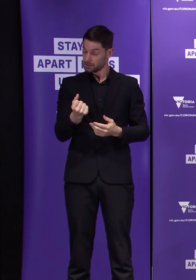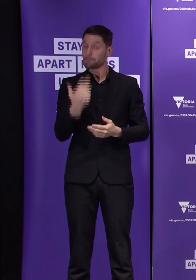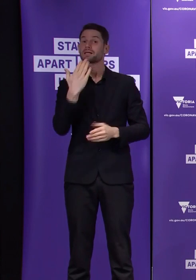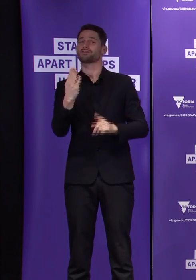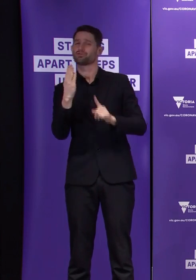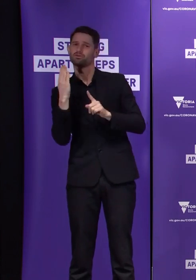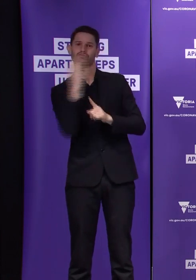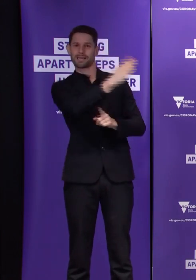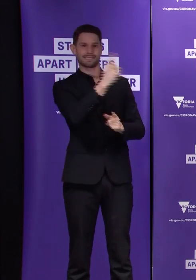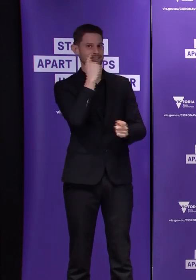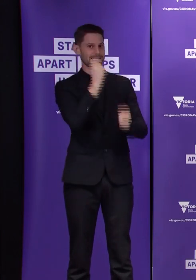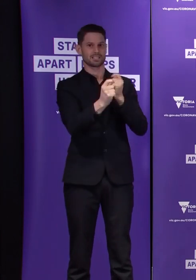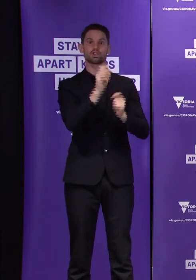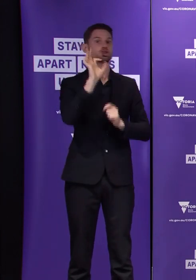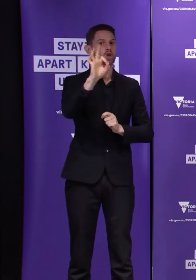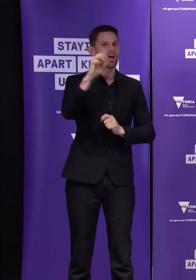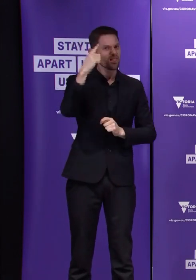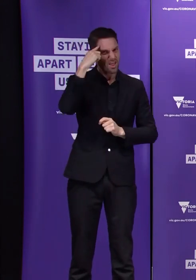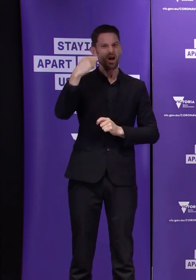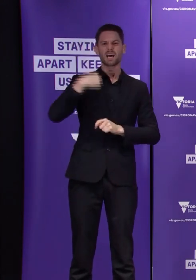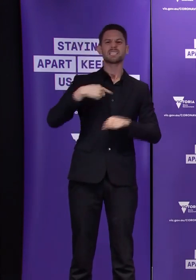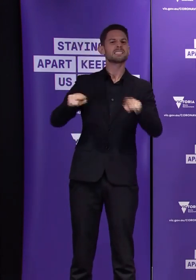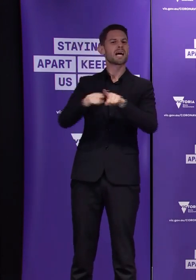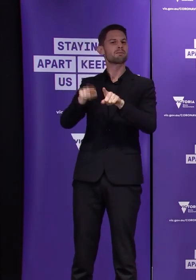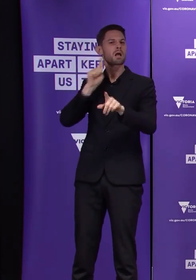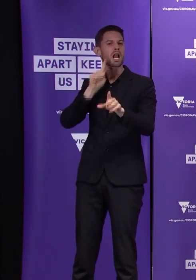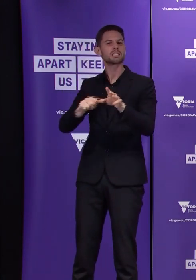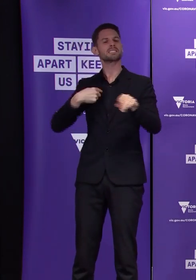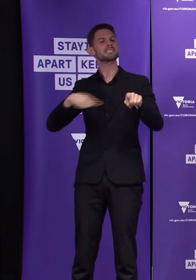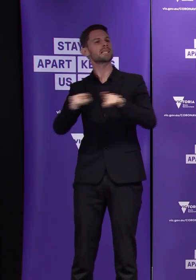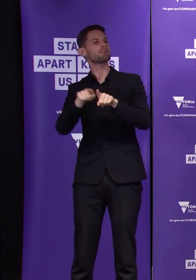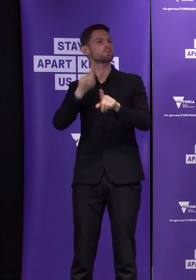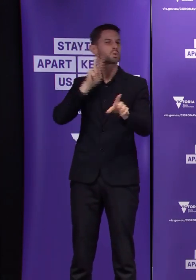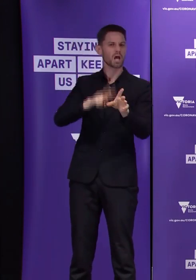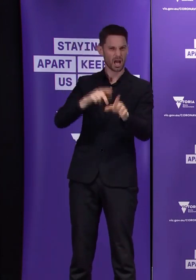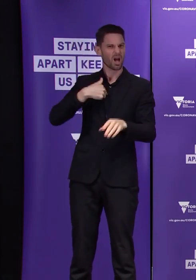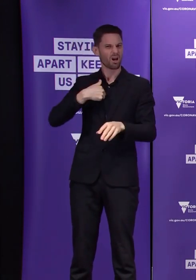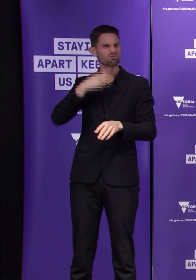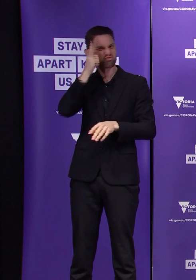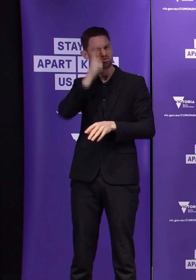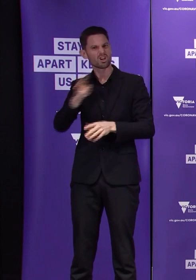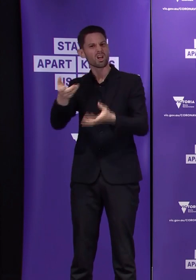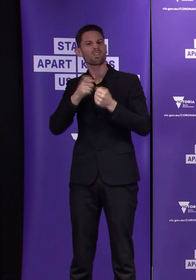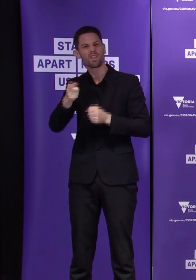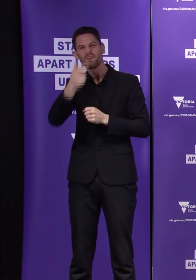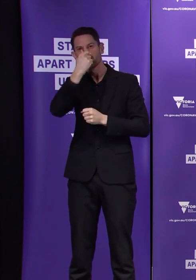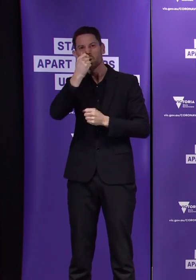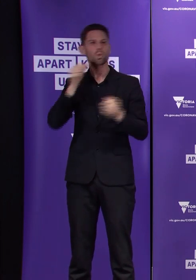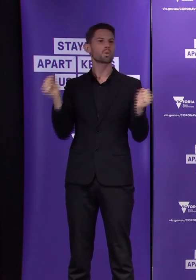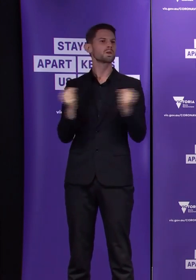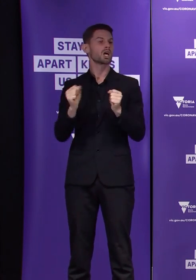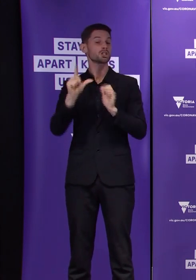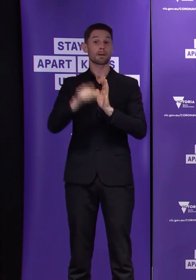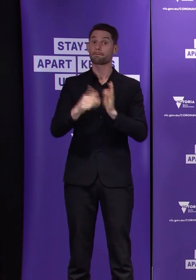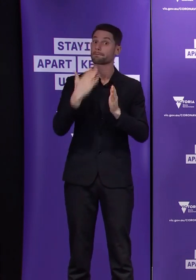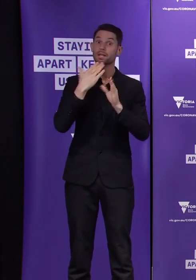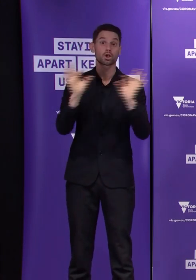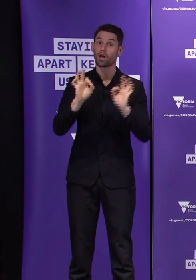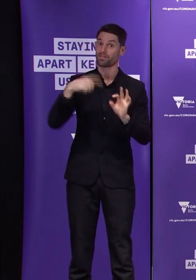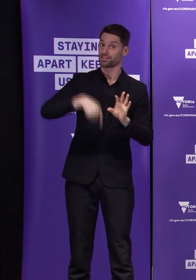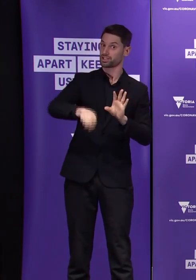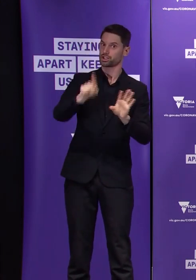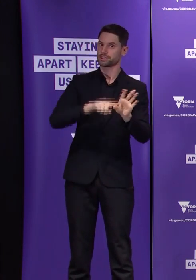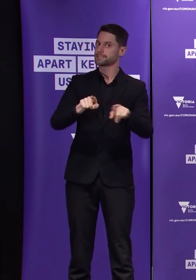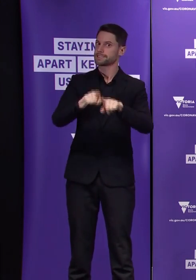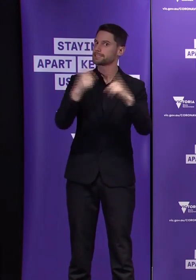level, then as the Chief Health Officer has noted, there's every chance that you've got this. And if you have, then getting tested, staying away from other people, that's